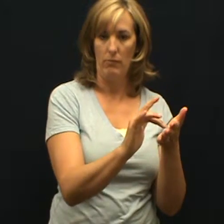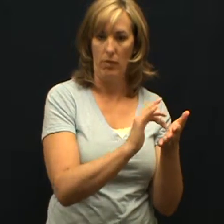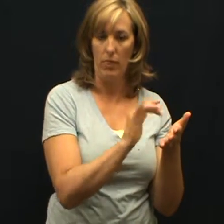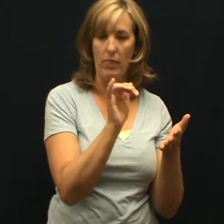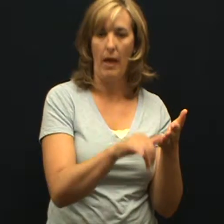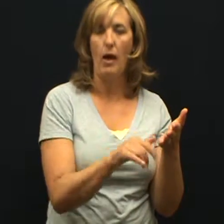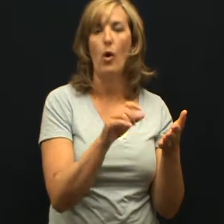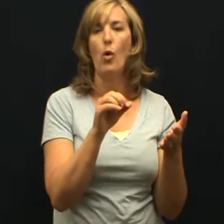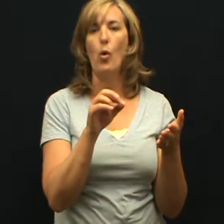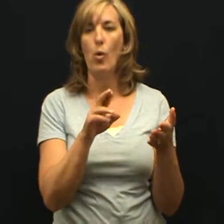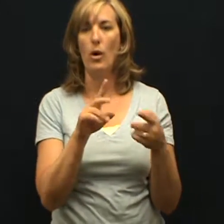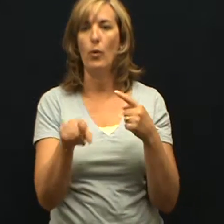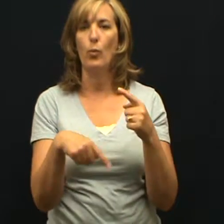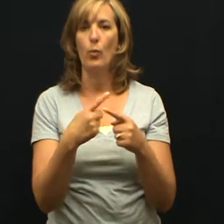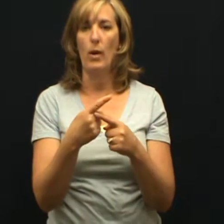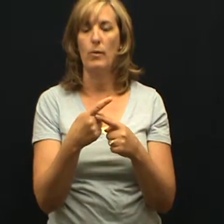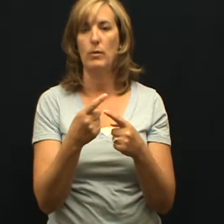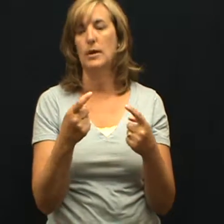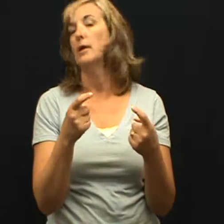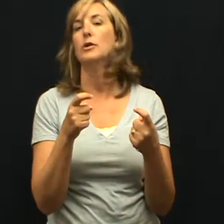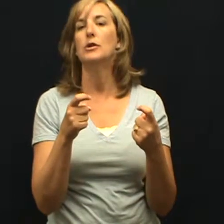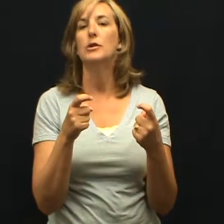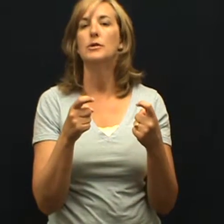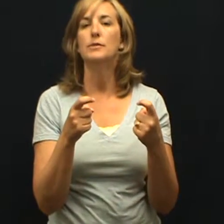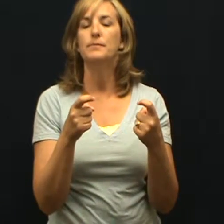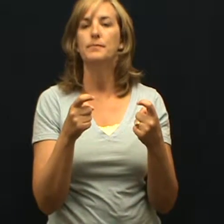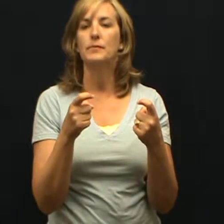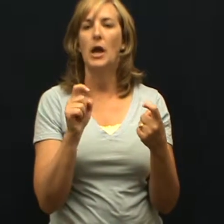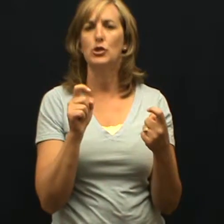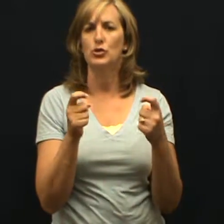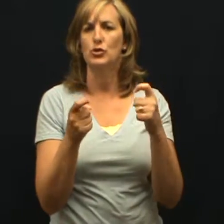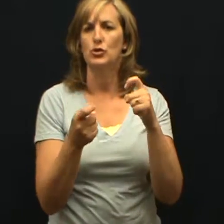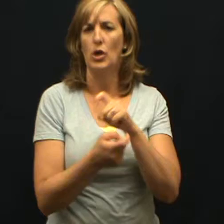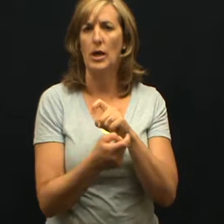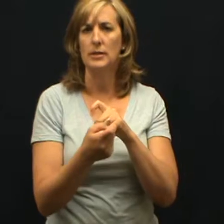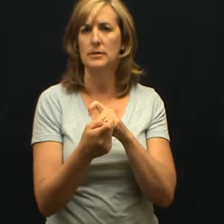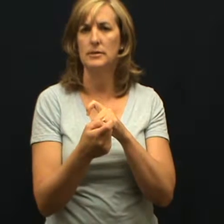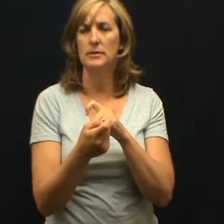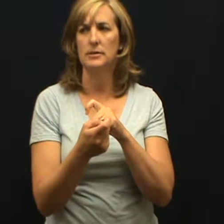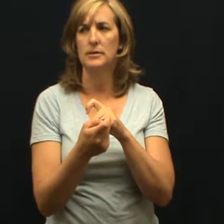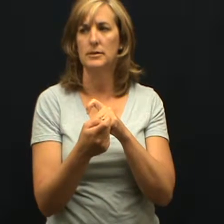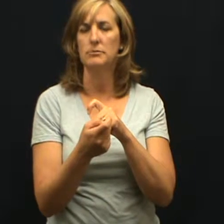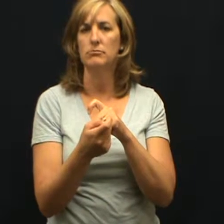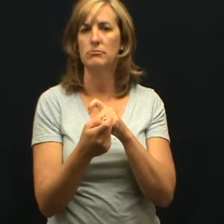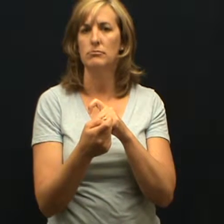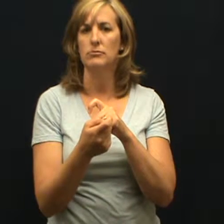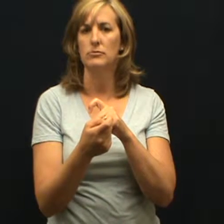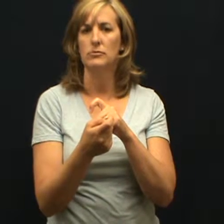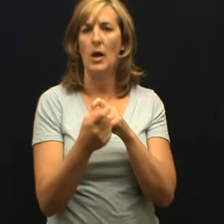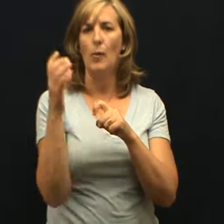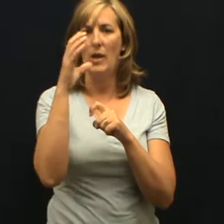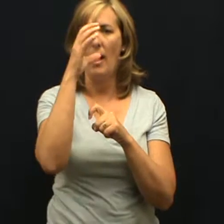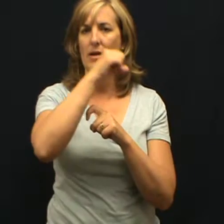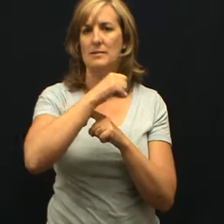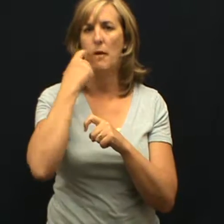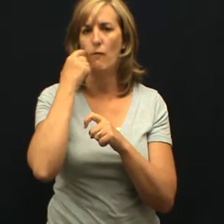accounts is the account that gets adjusted both when we estimate what our bad debts are and when we write